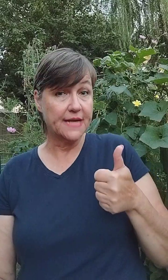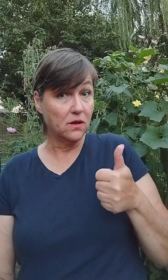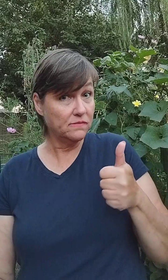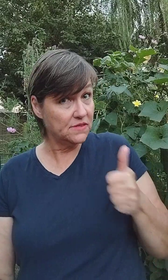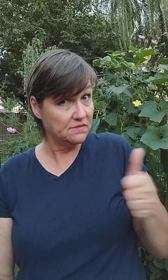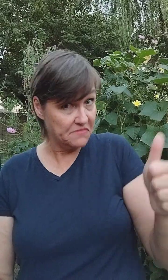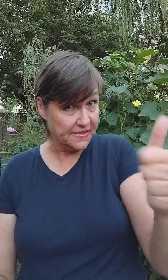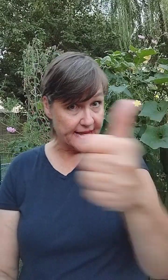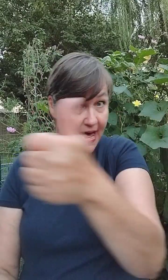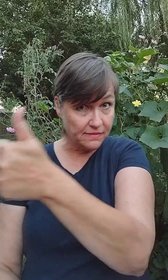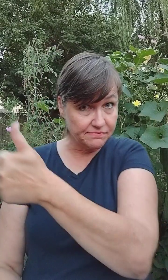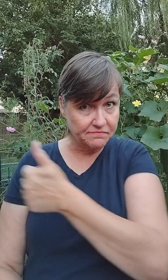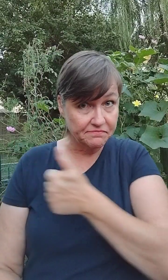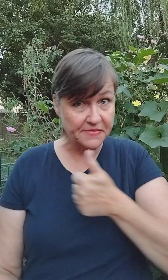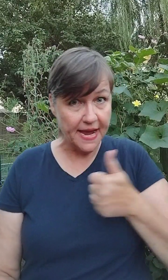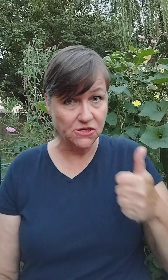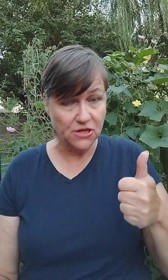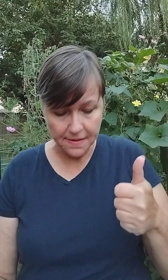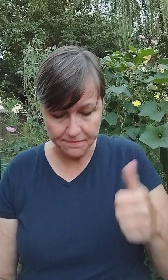Ourselves is that handshake.